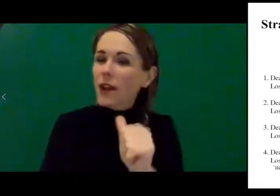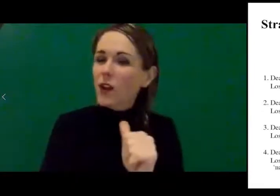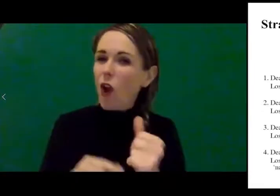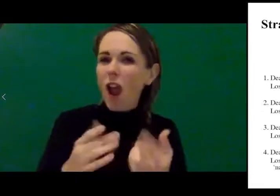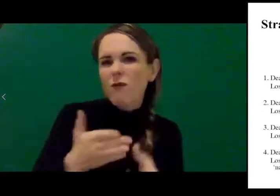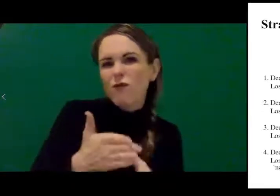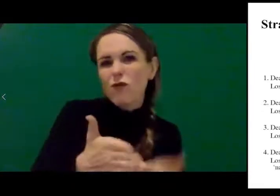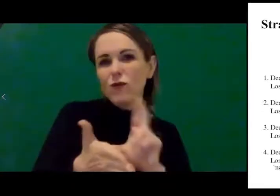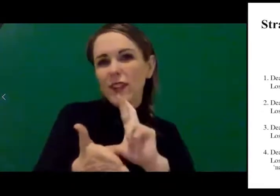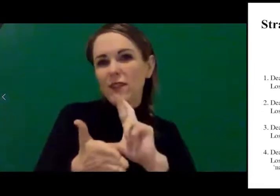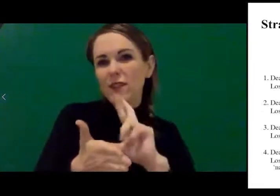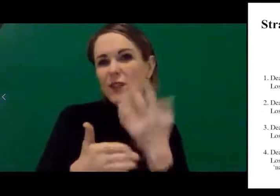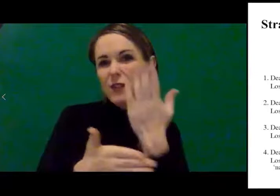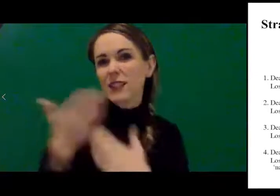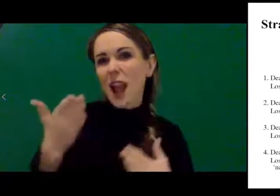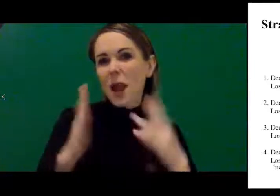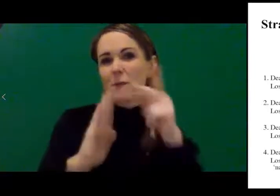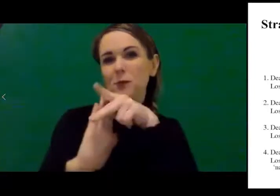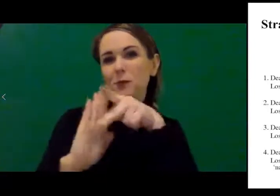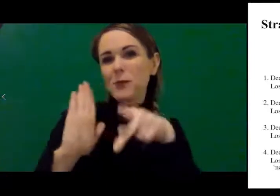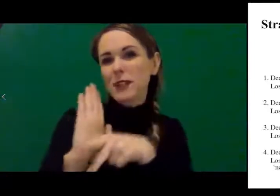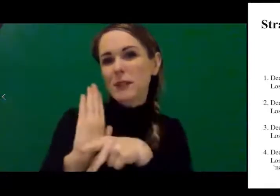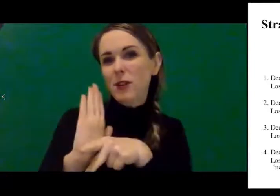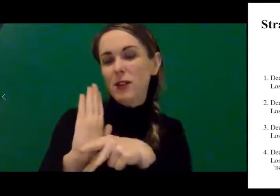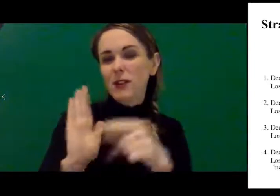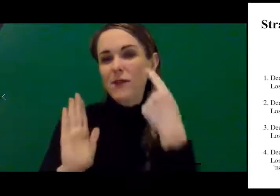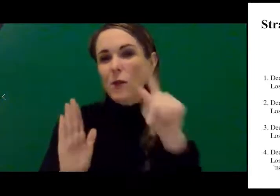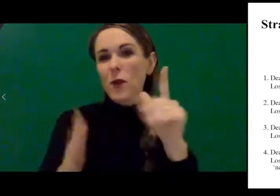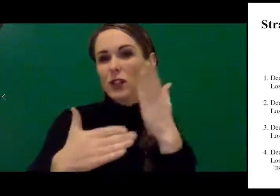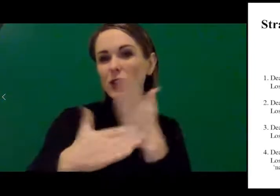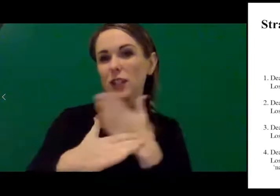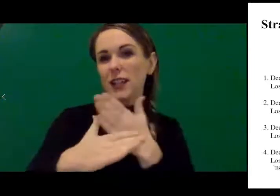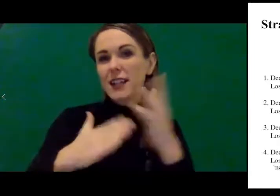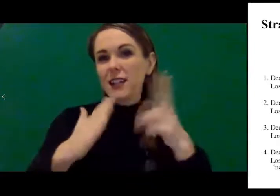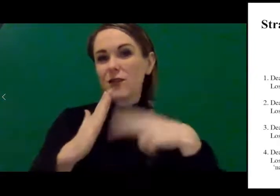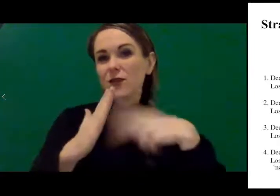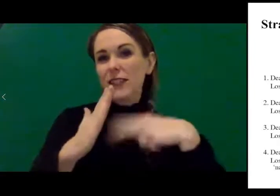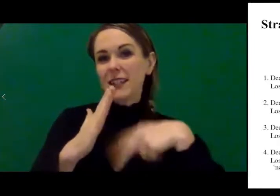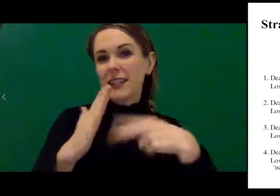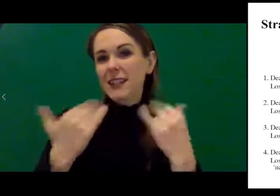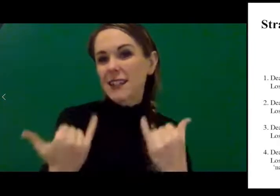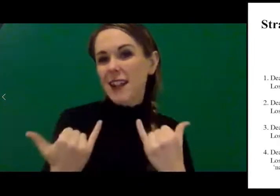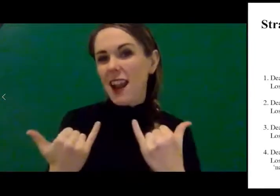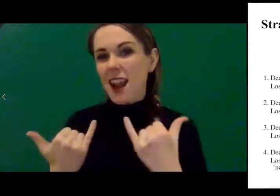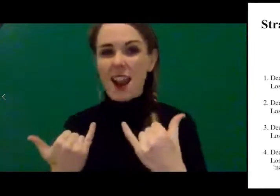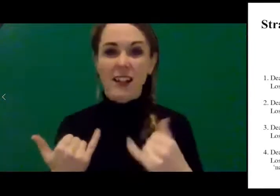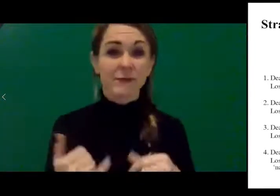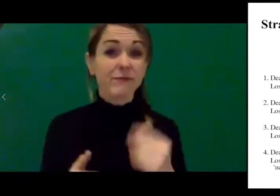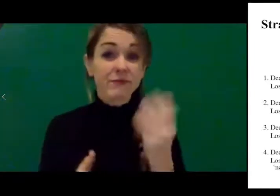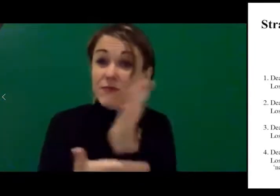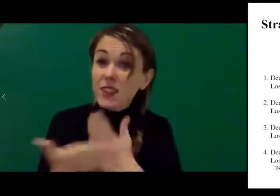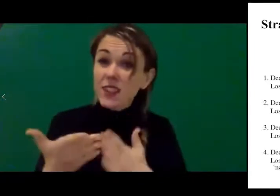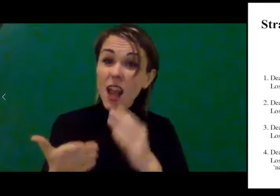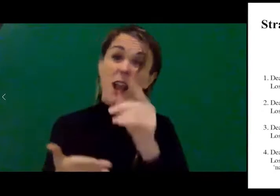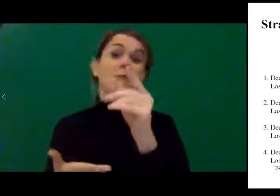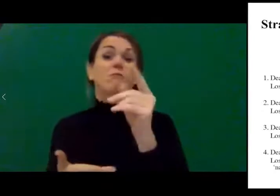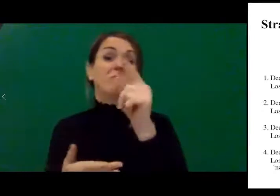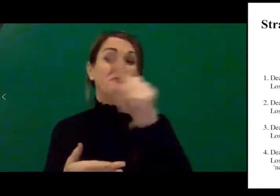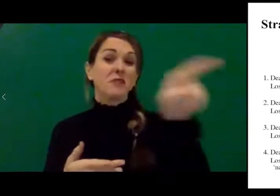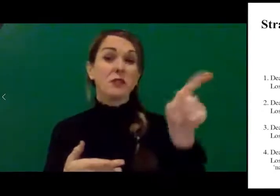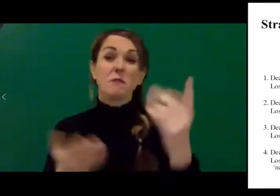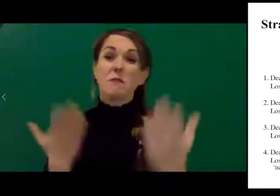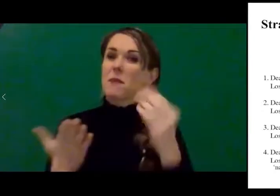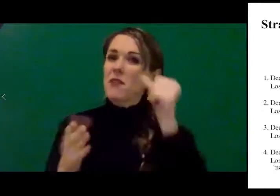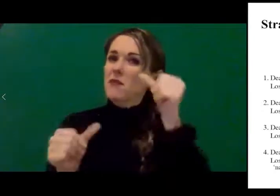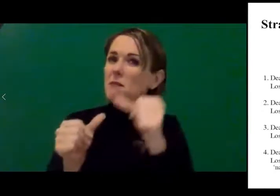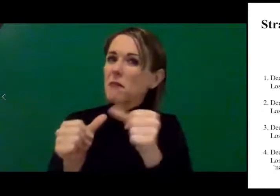go through and review some of our principles that we use here with our shared reading program. Some of you may remember